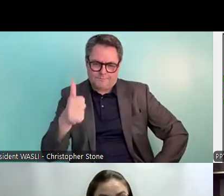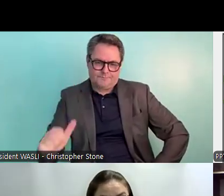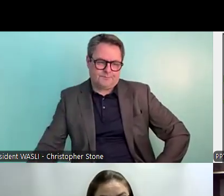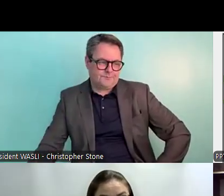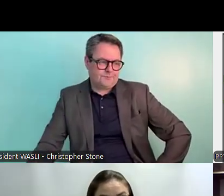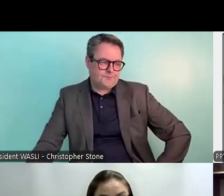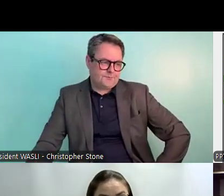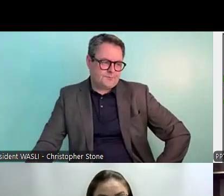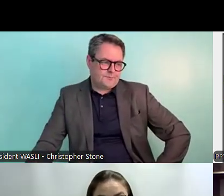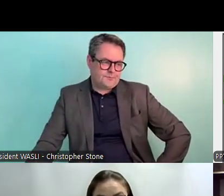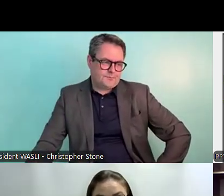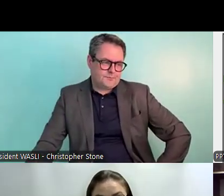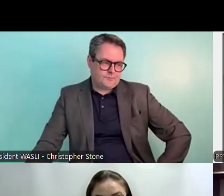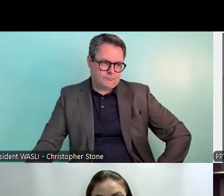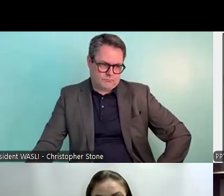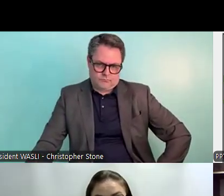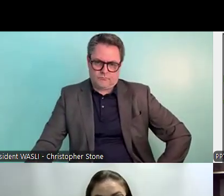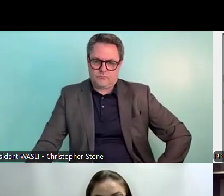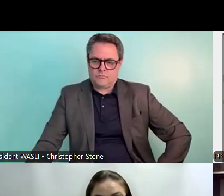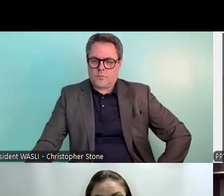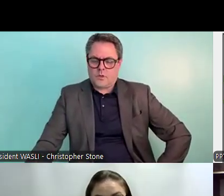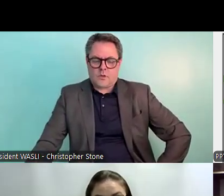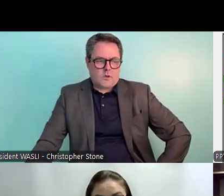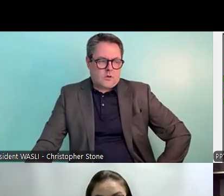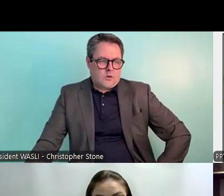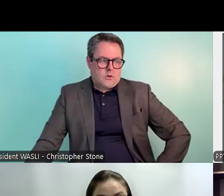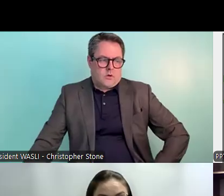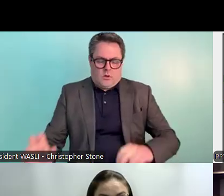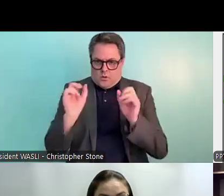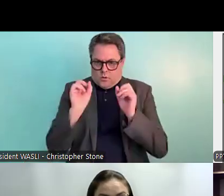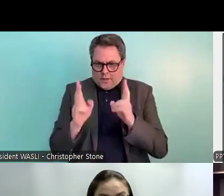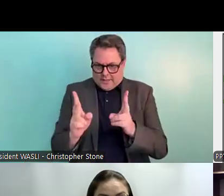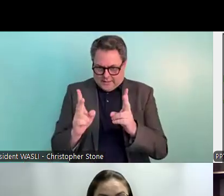That's a shame. He's not able to join us. Thank you for clarifying that.